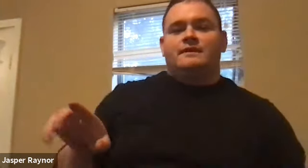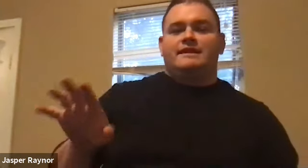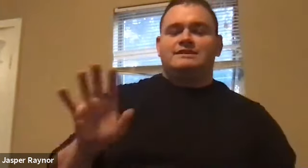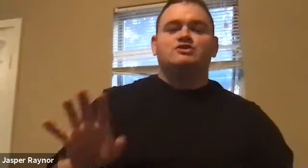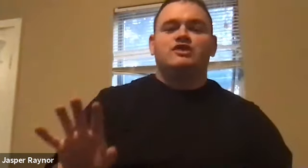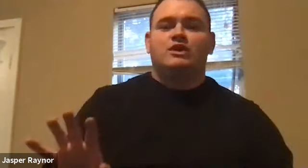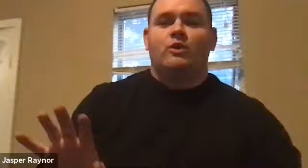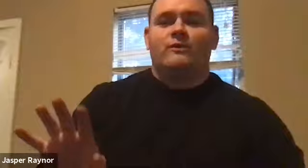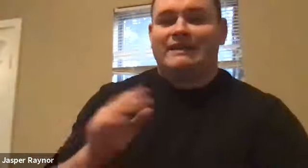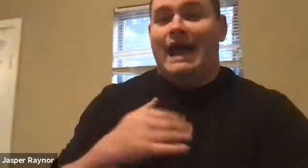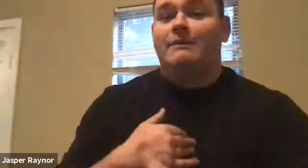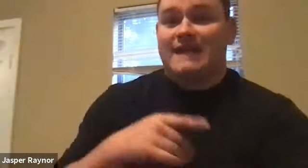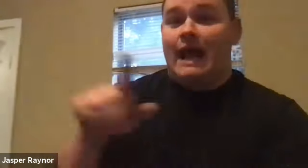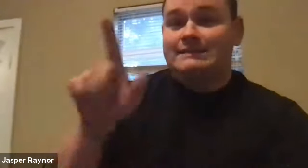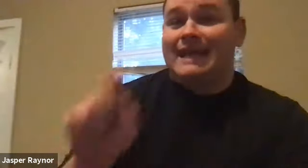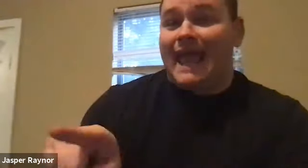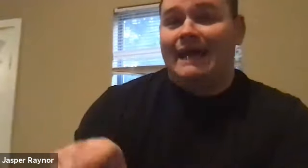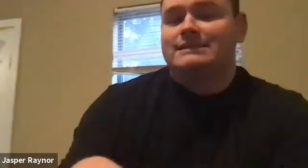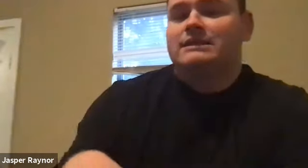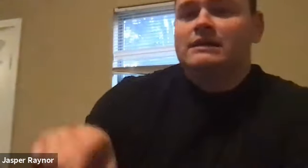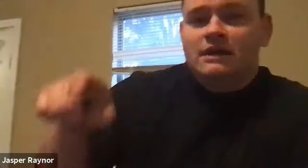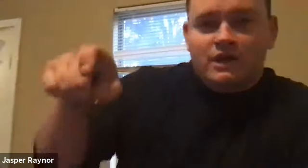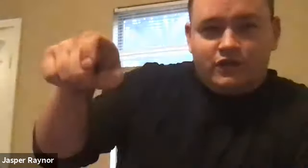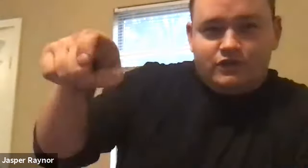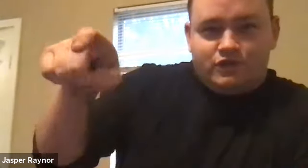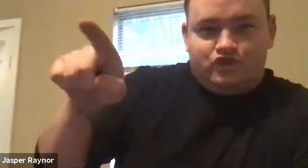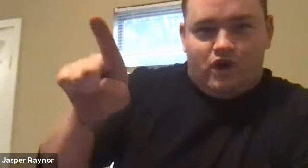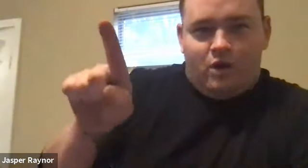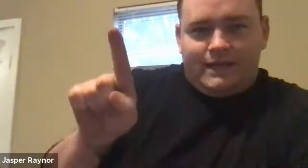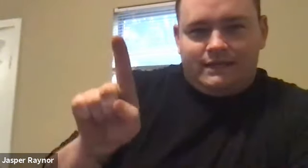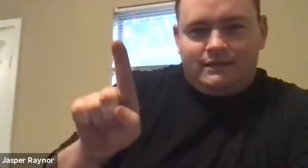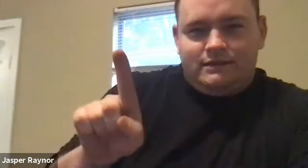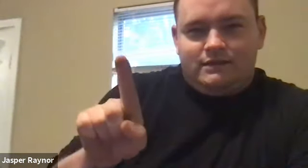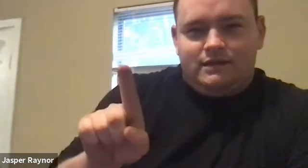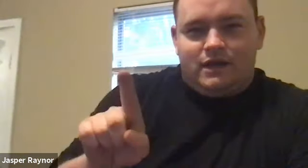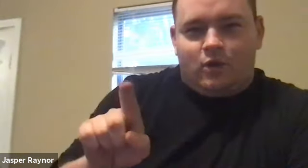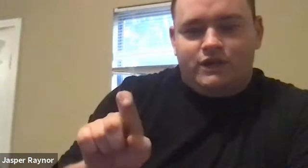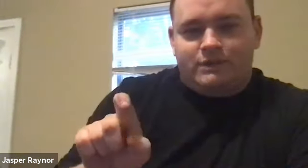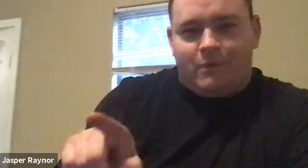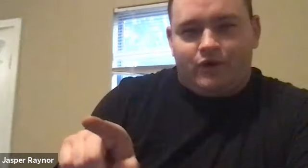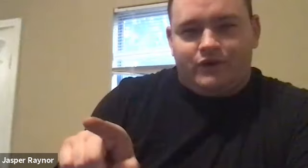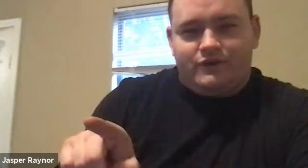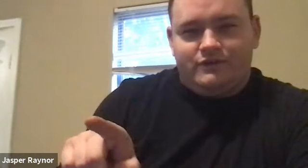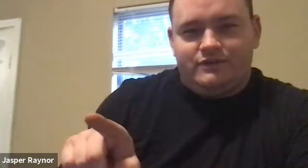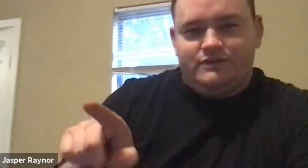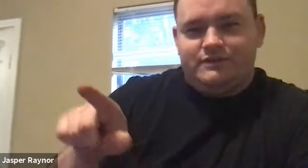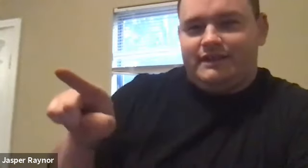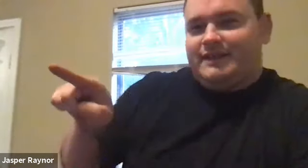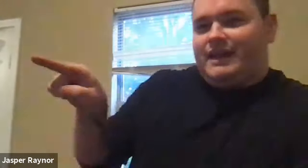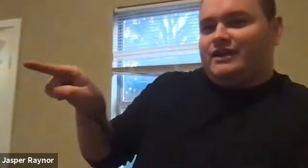This one's really cool. I sign ask. You're drawing a question mark in the air.